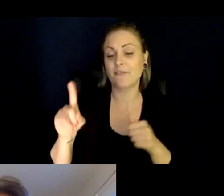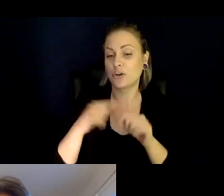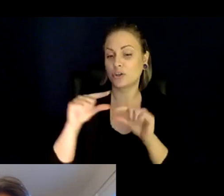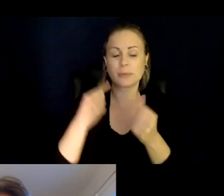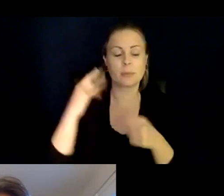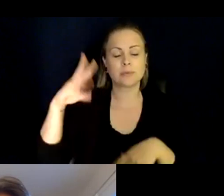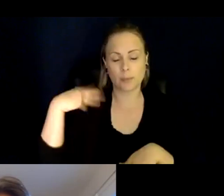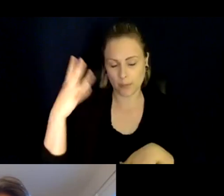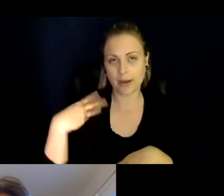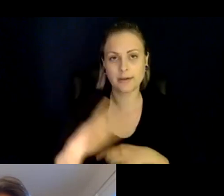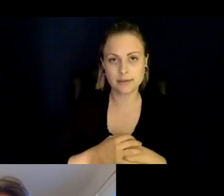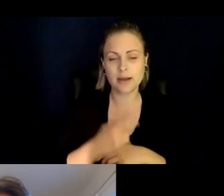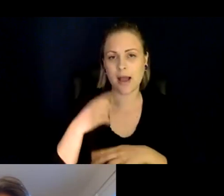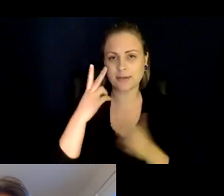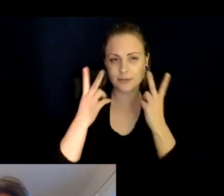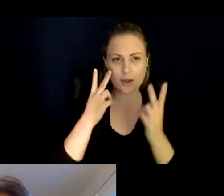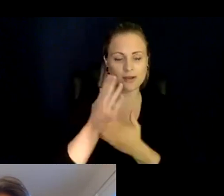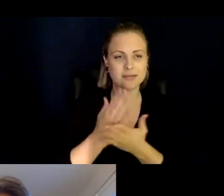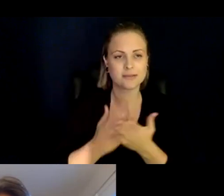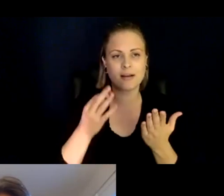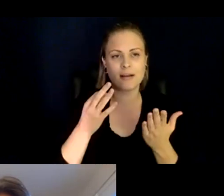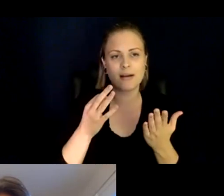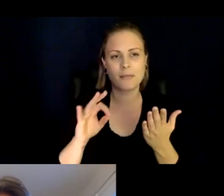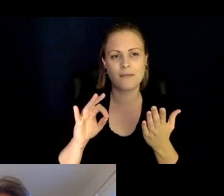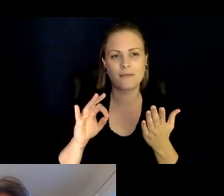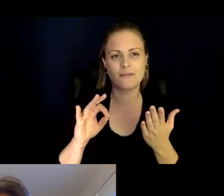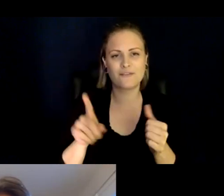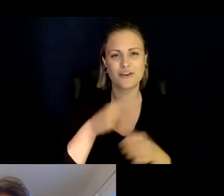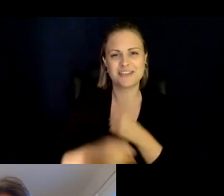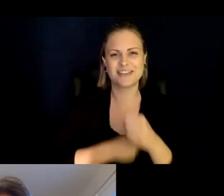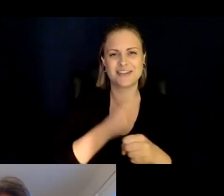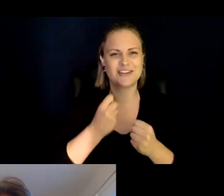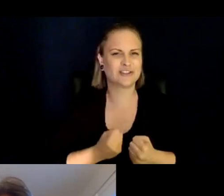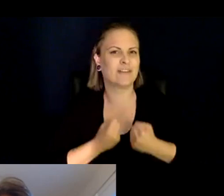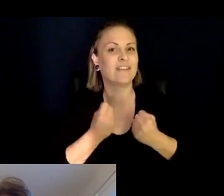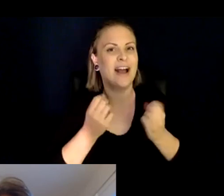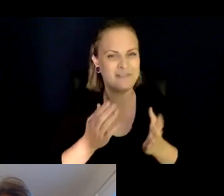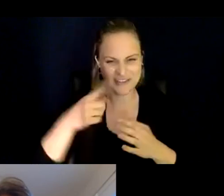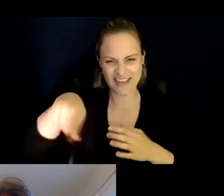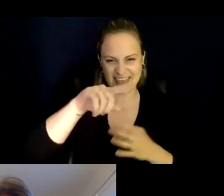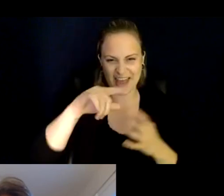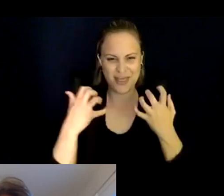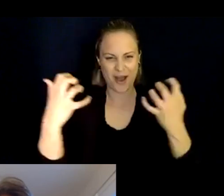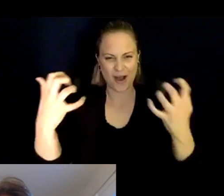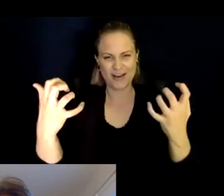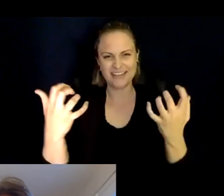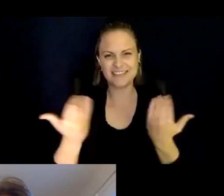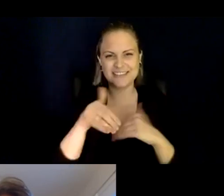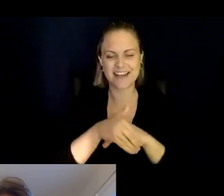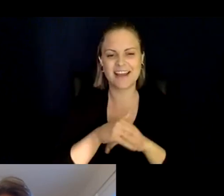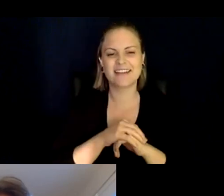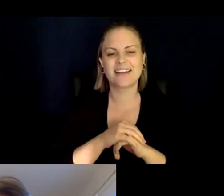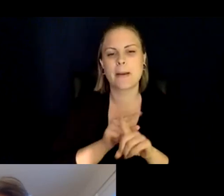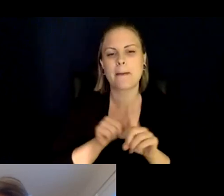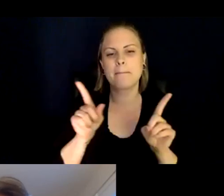I saw some of the first year survivors out there in the audience, but the thing of it